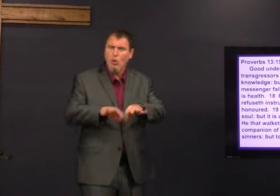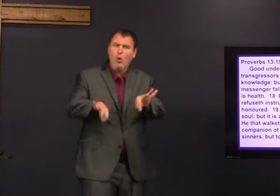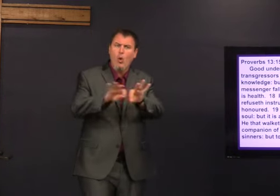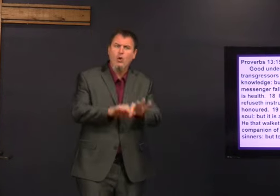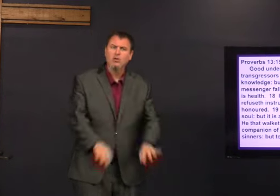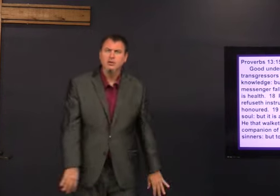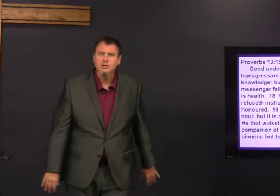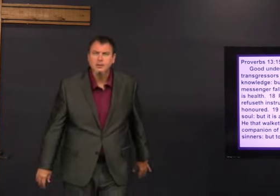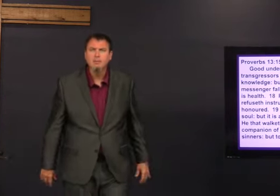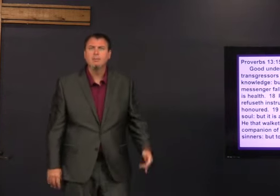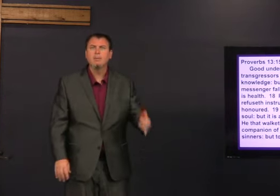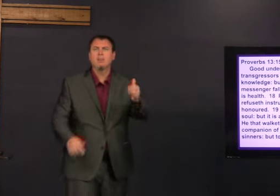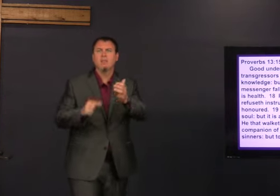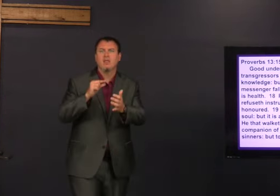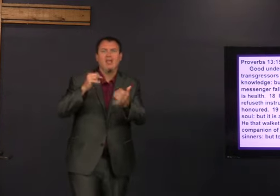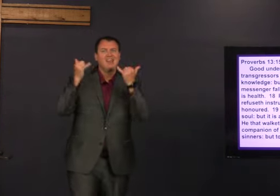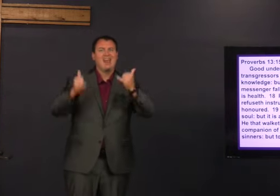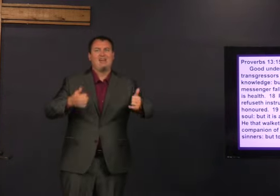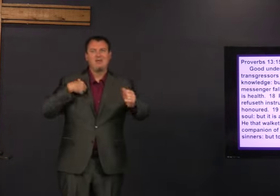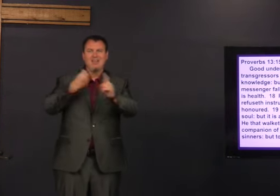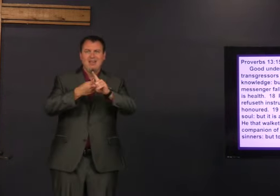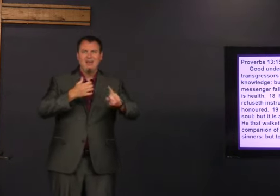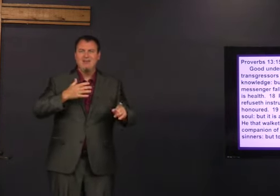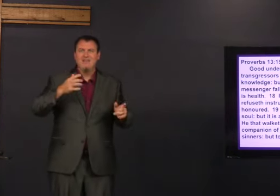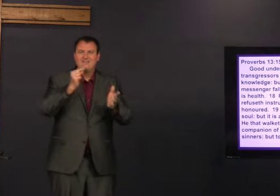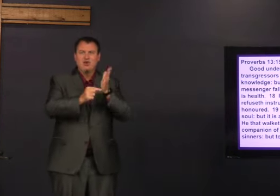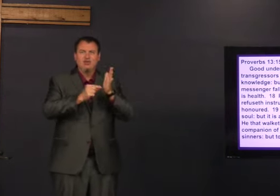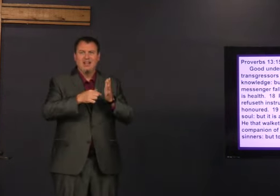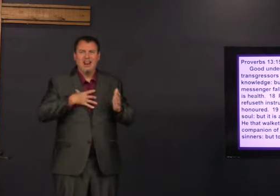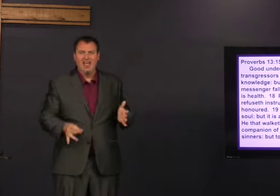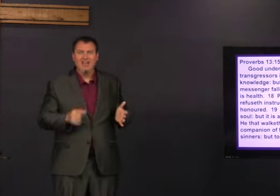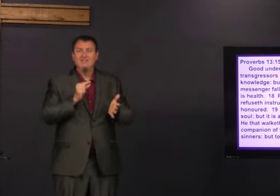But in general, you should continue to learn until you